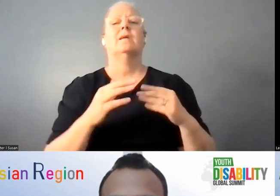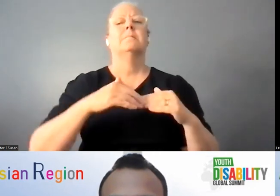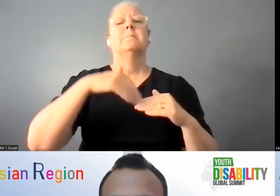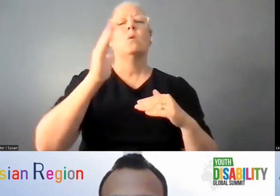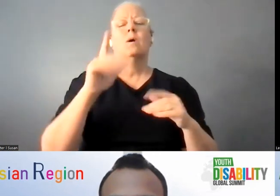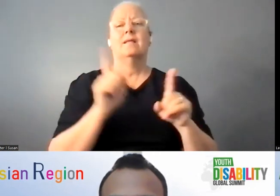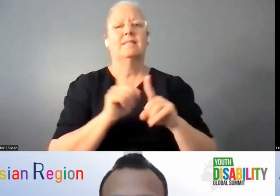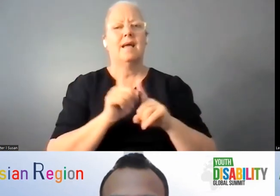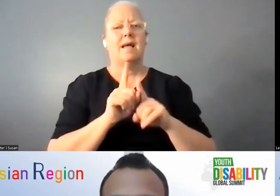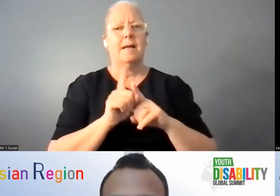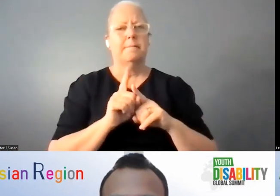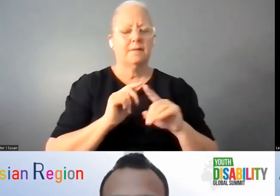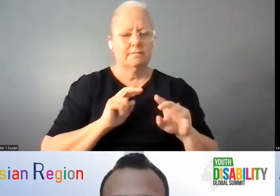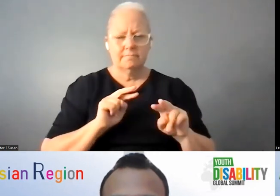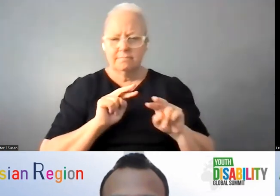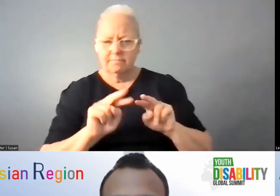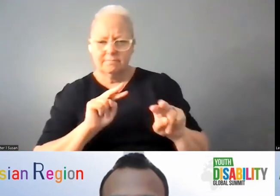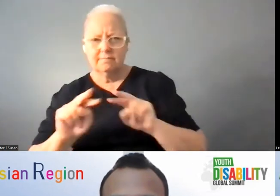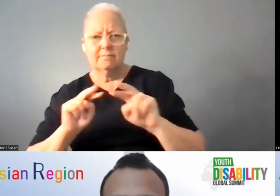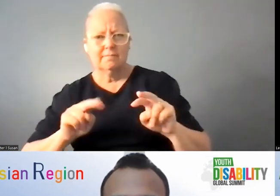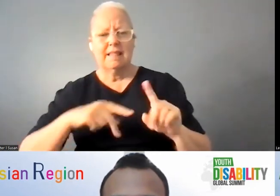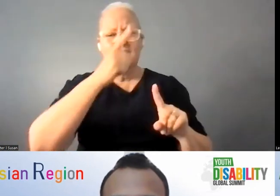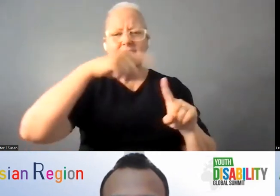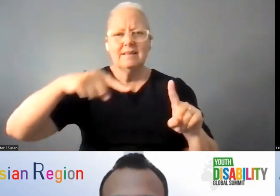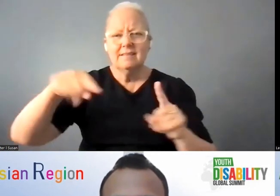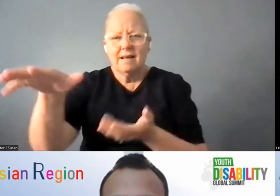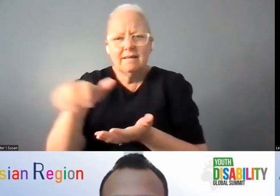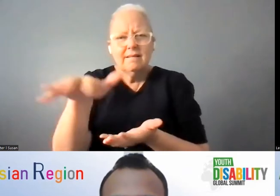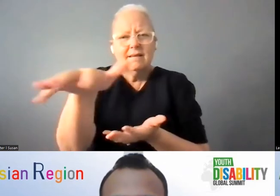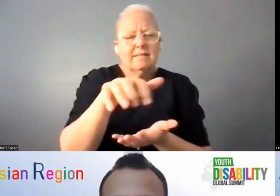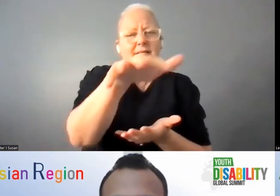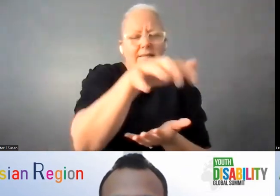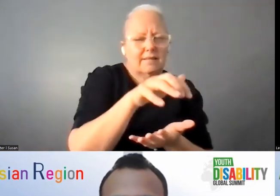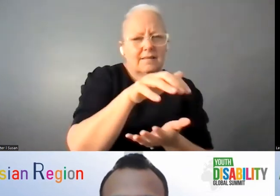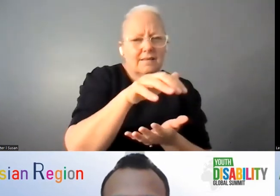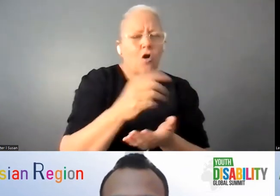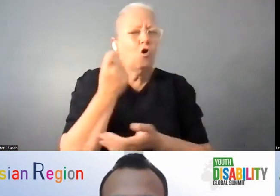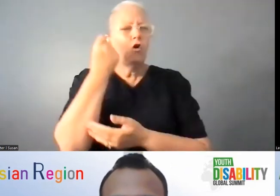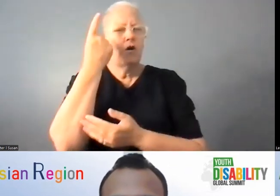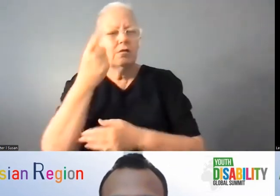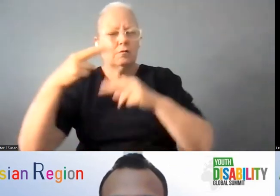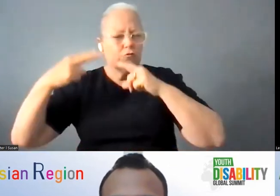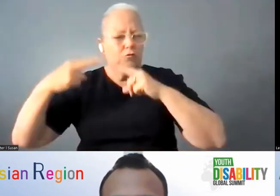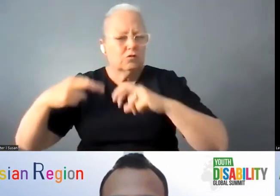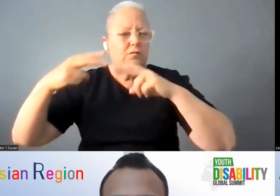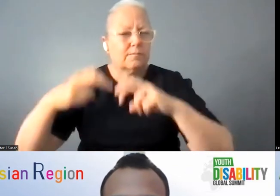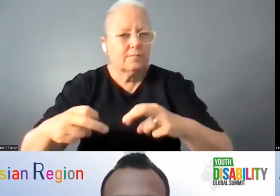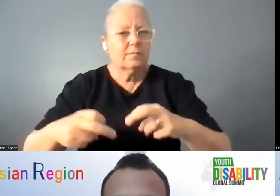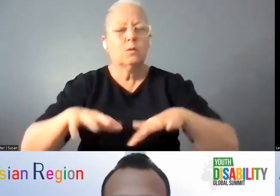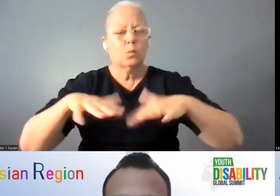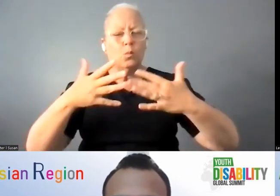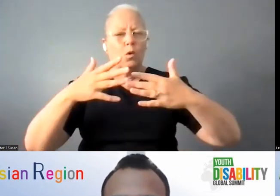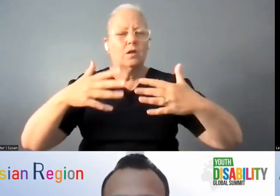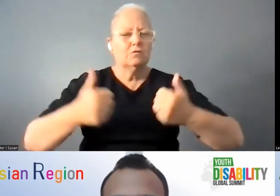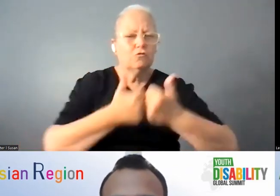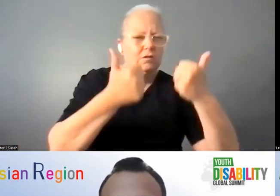and research studies that help us understand the realities, that help us understand the current challenges. And